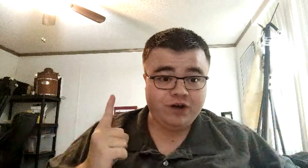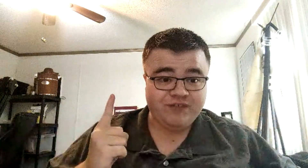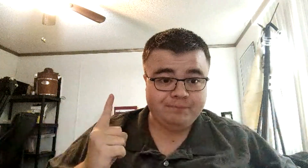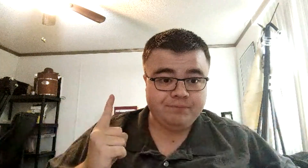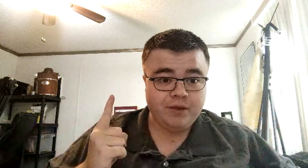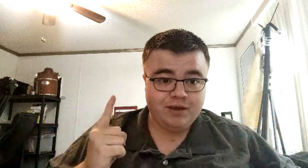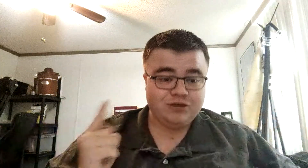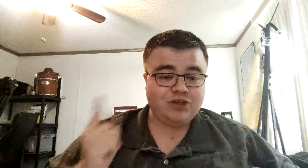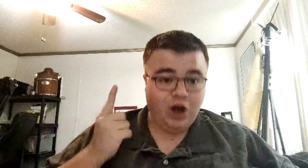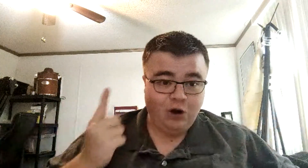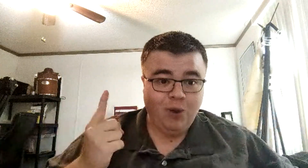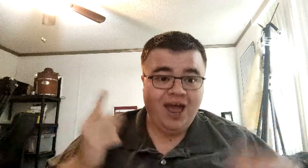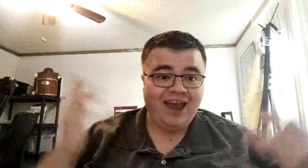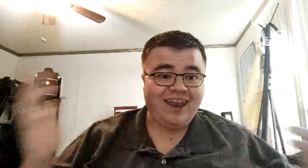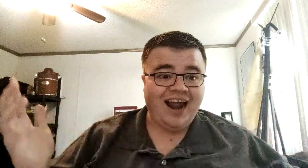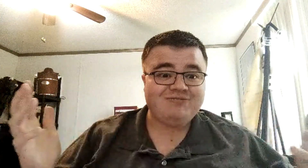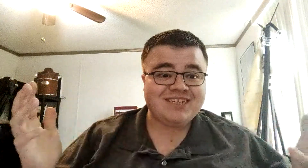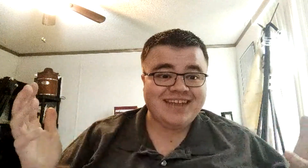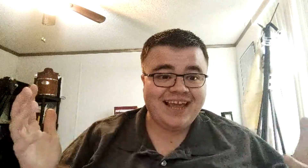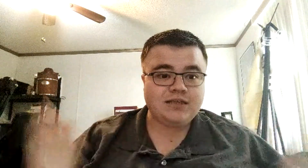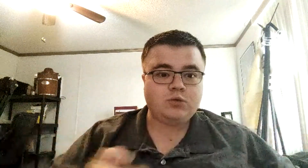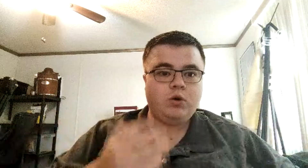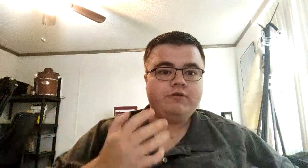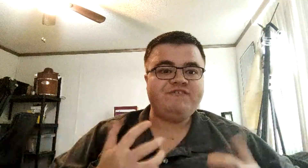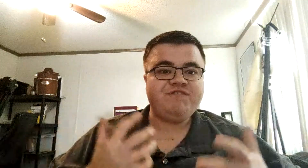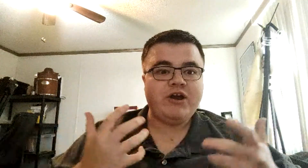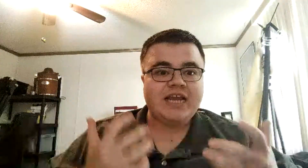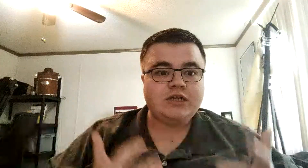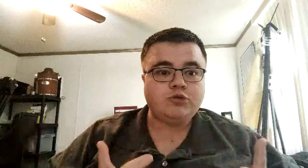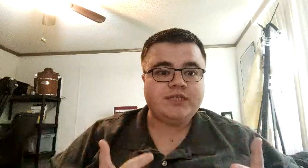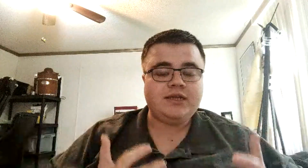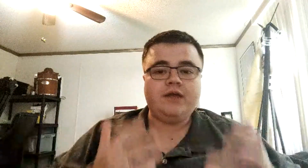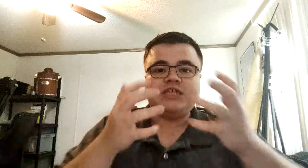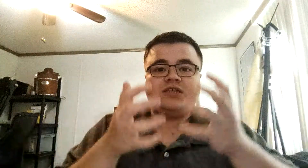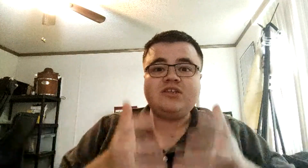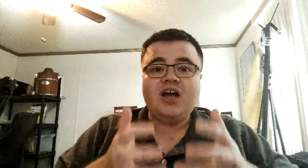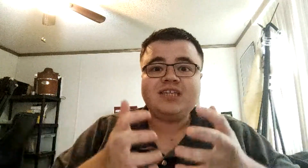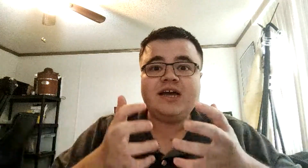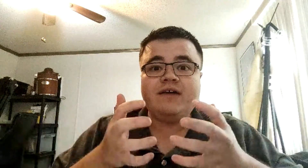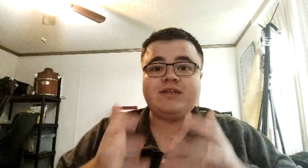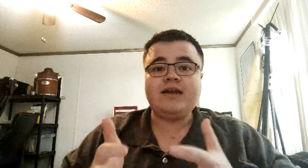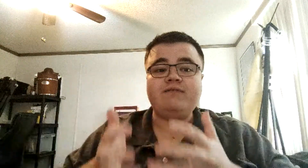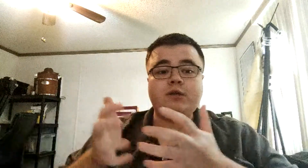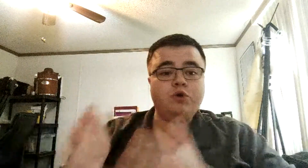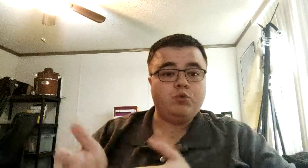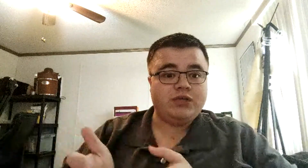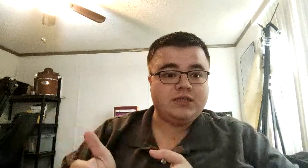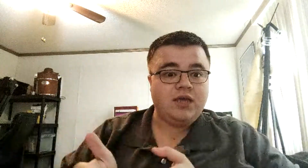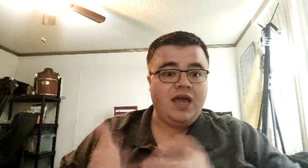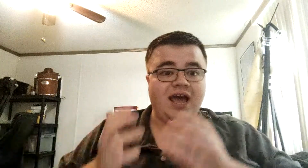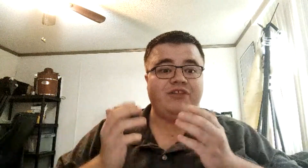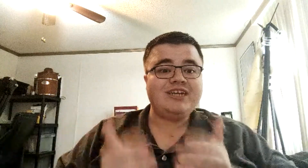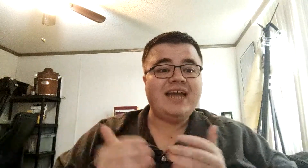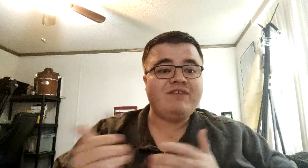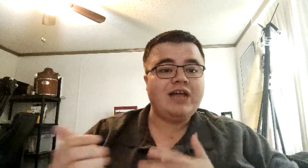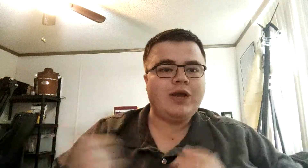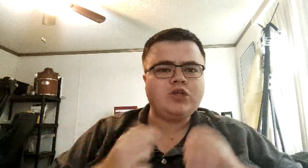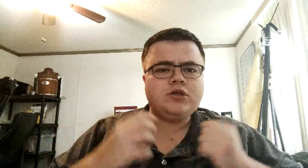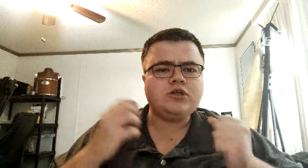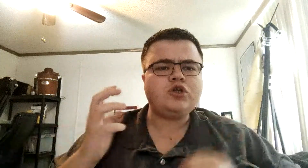them. So a lot of states were very interested in the size of deaf communities. And that deaf education just started